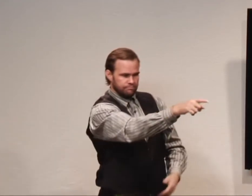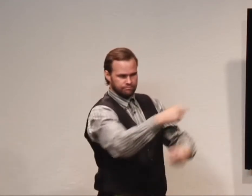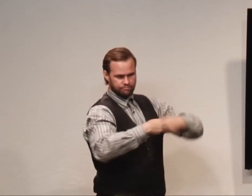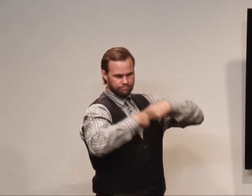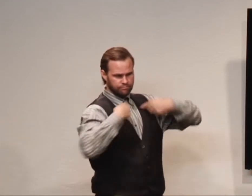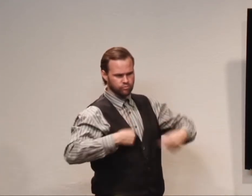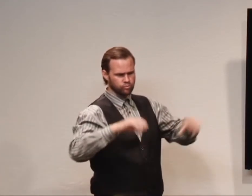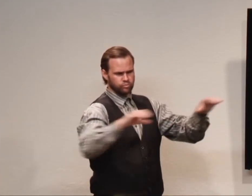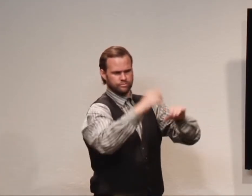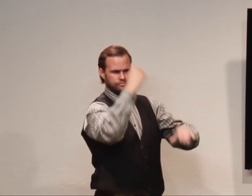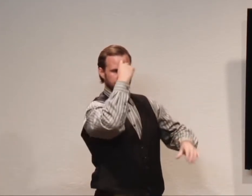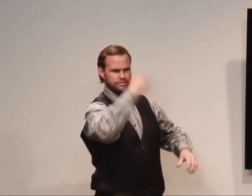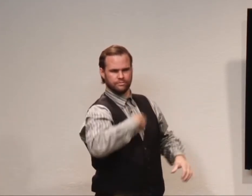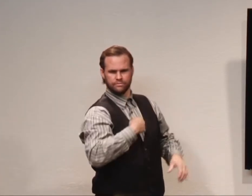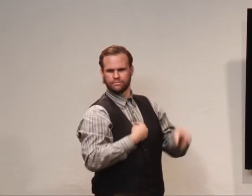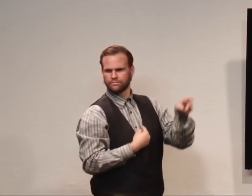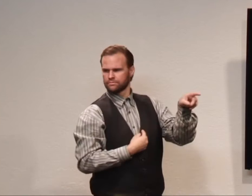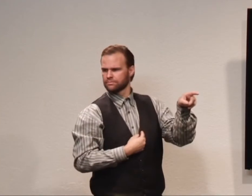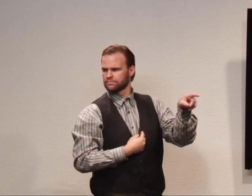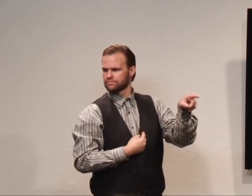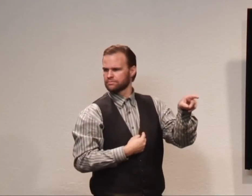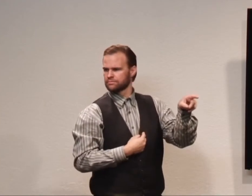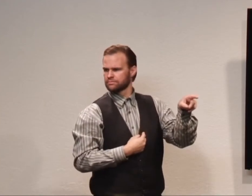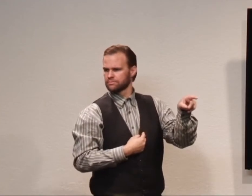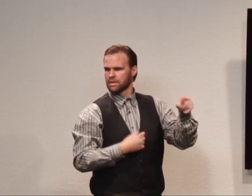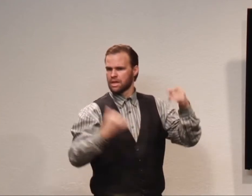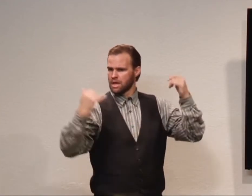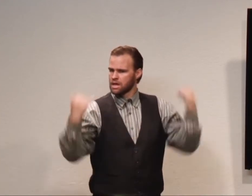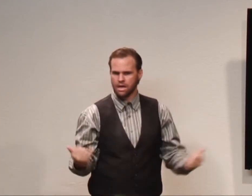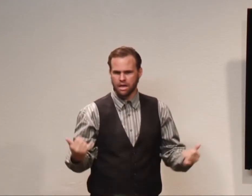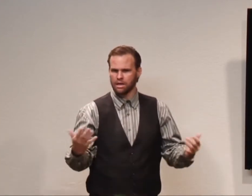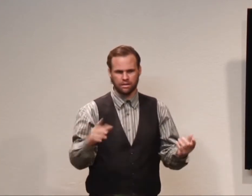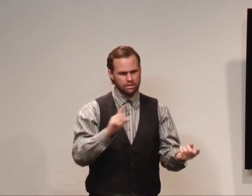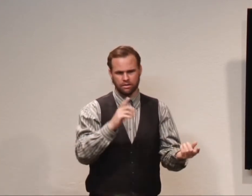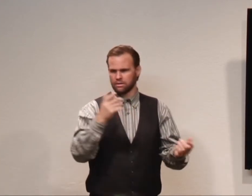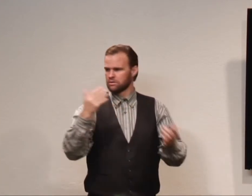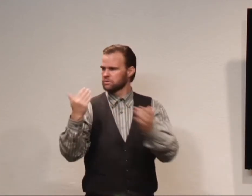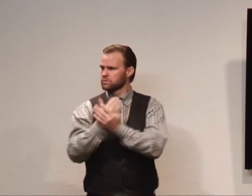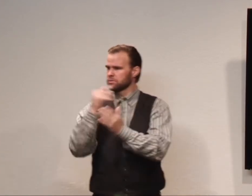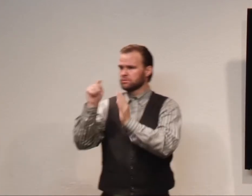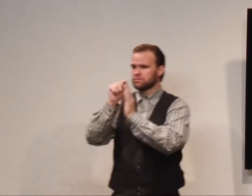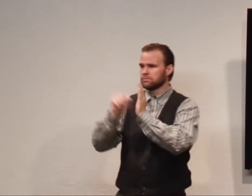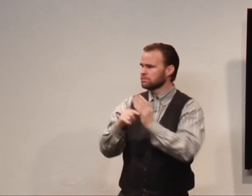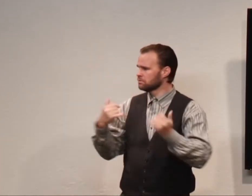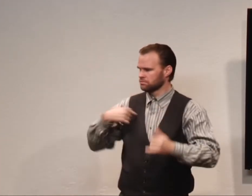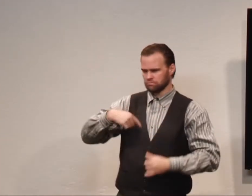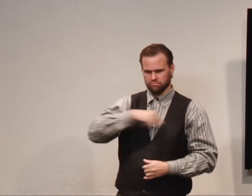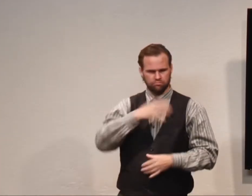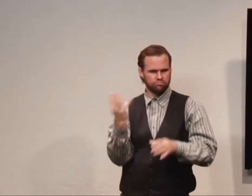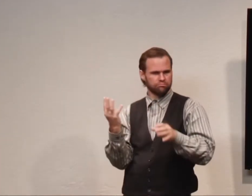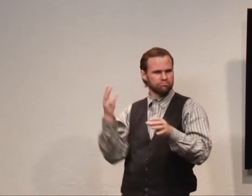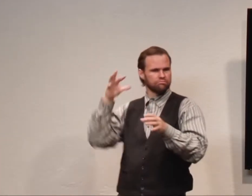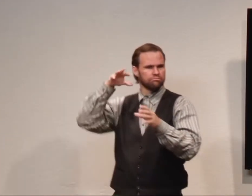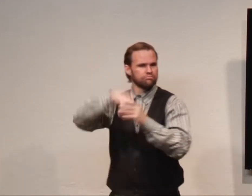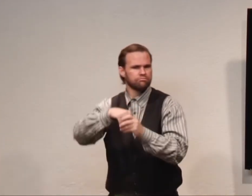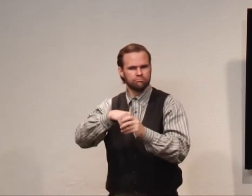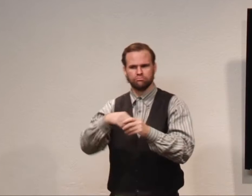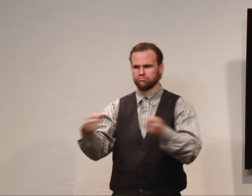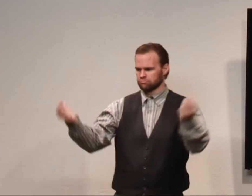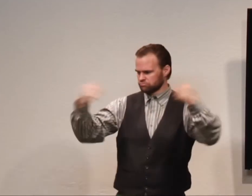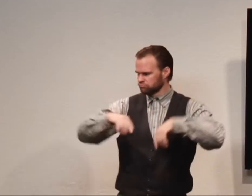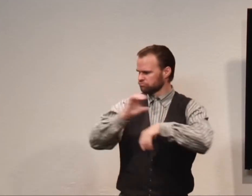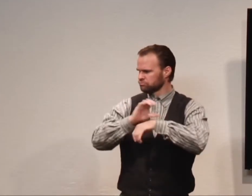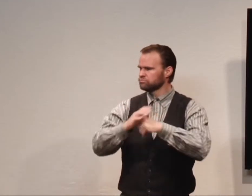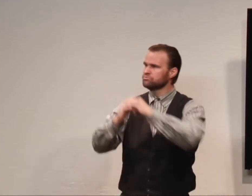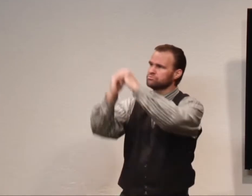people had to just offer a sacrifice and the priest would do the work for them. But now, in the New Testament,